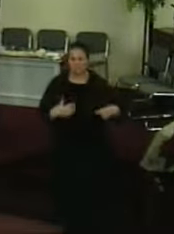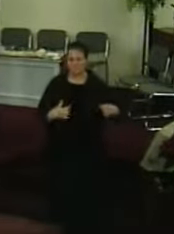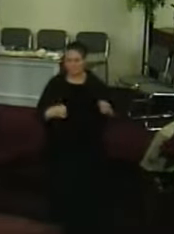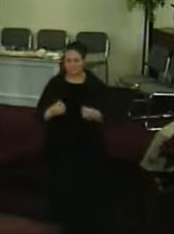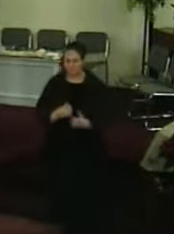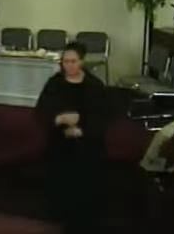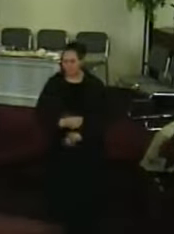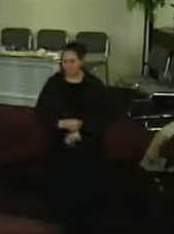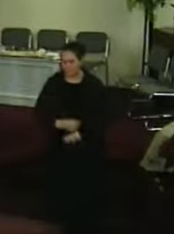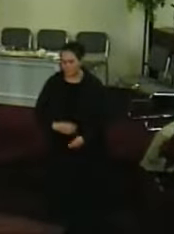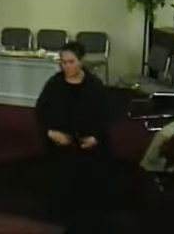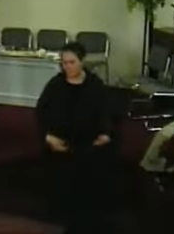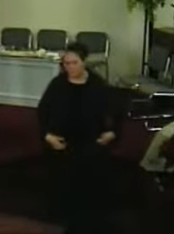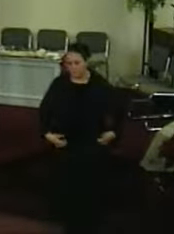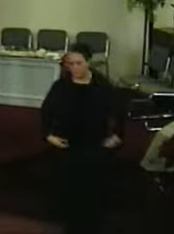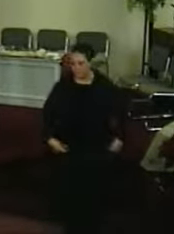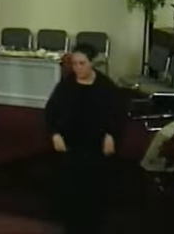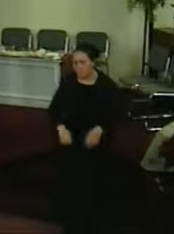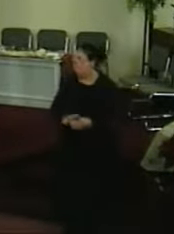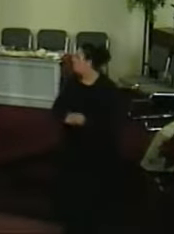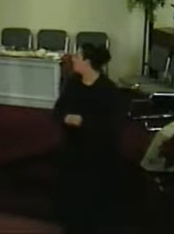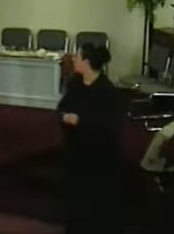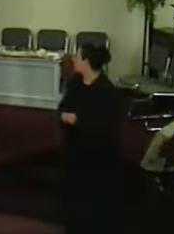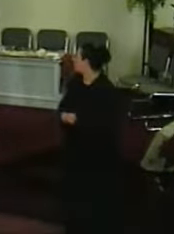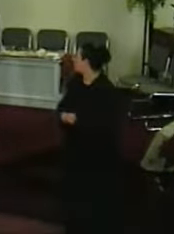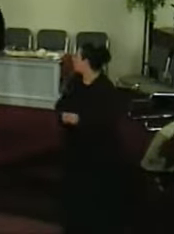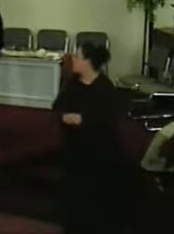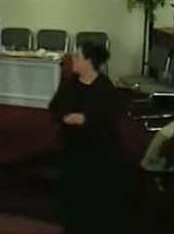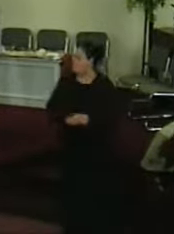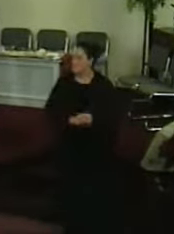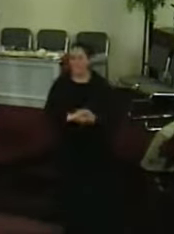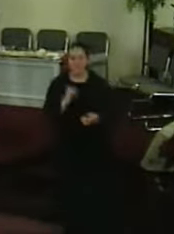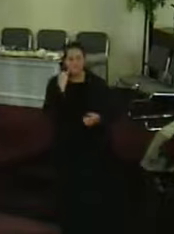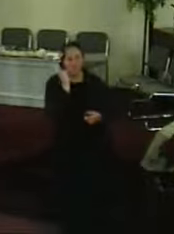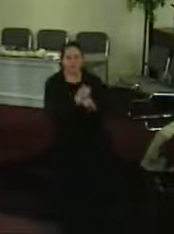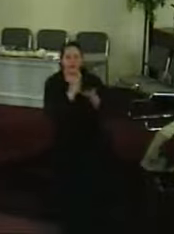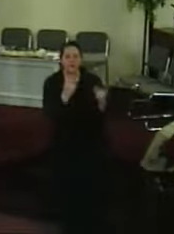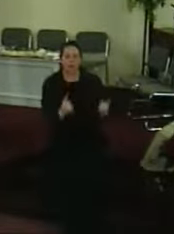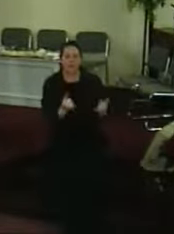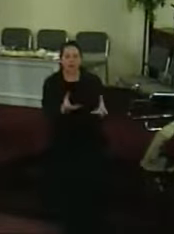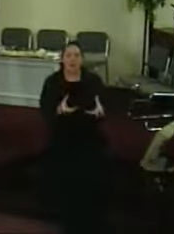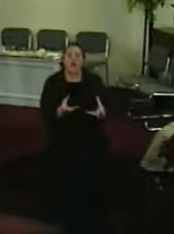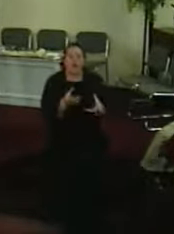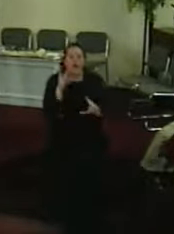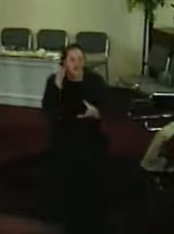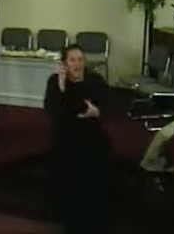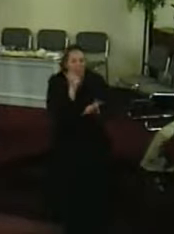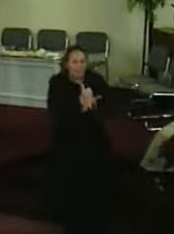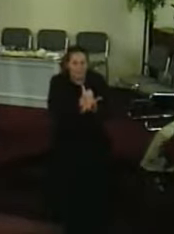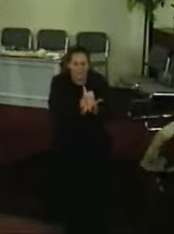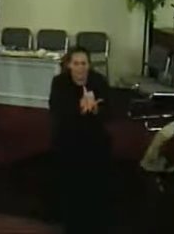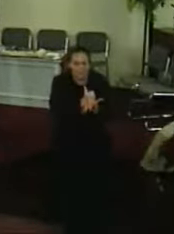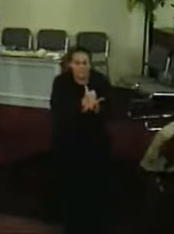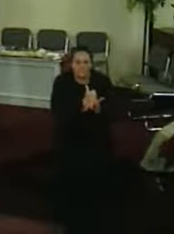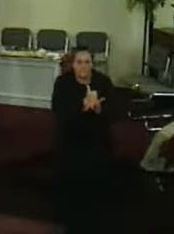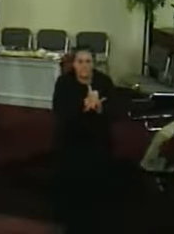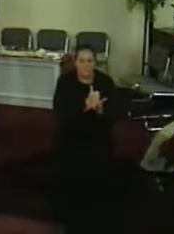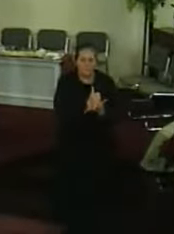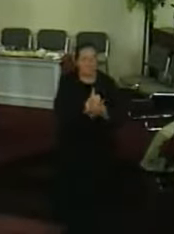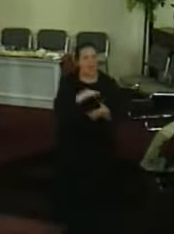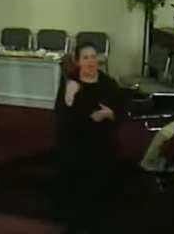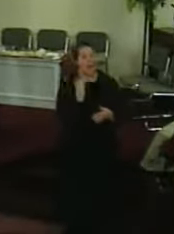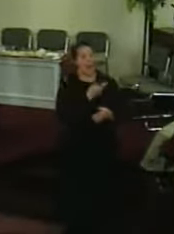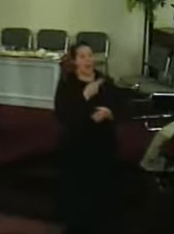I want to hear, if I'm on tonight, I want to hear an amen now. Our nature is to always